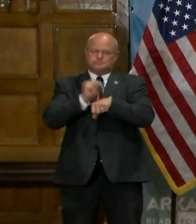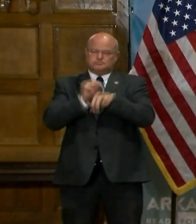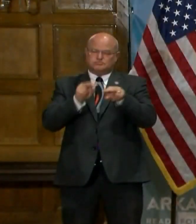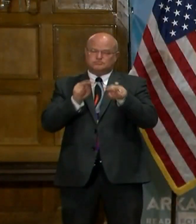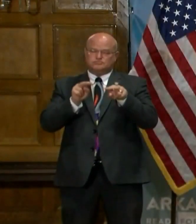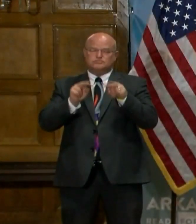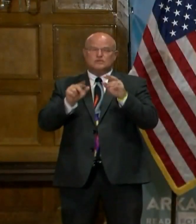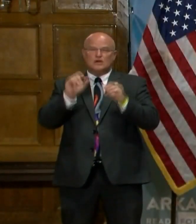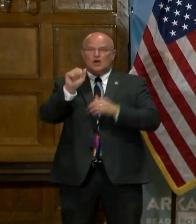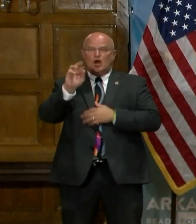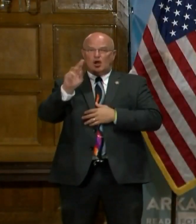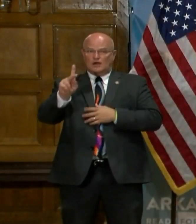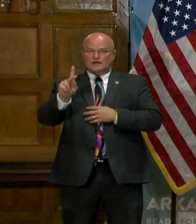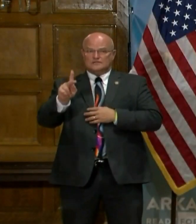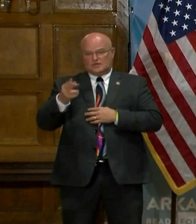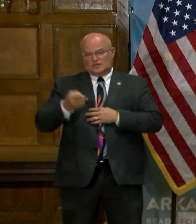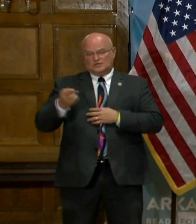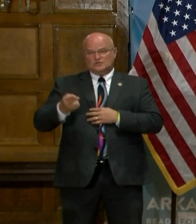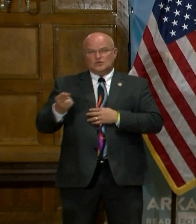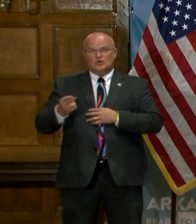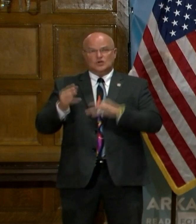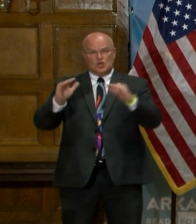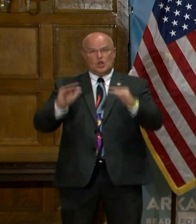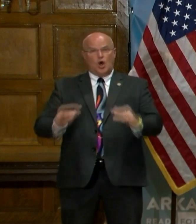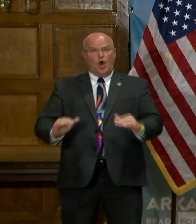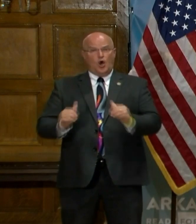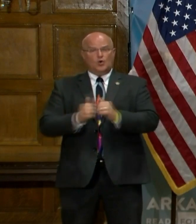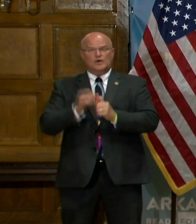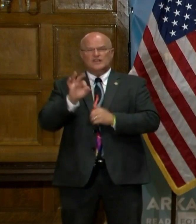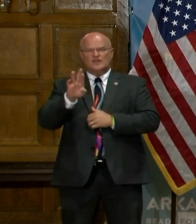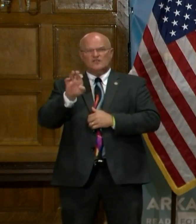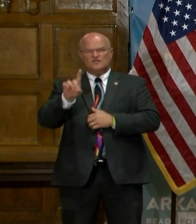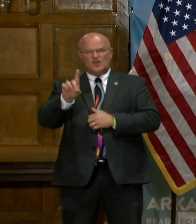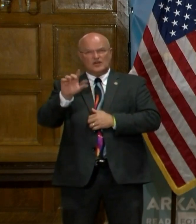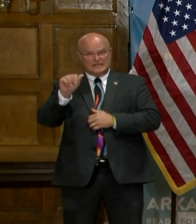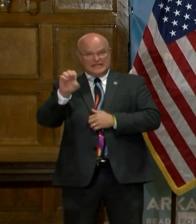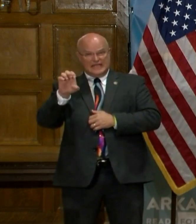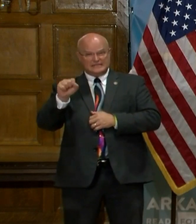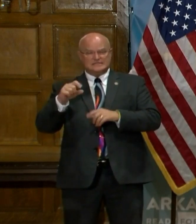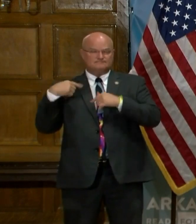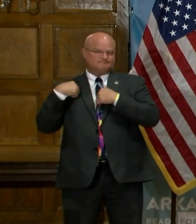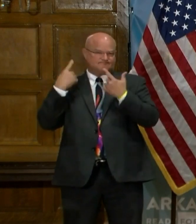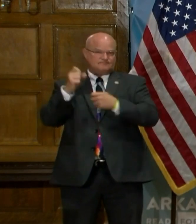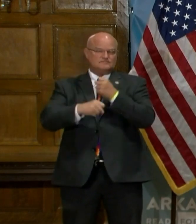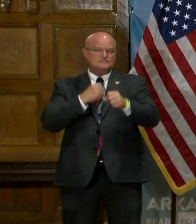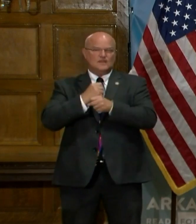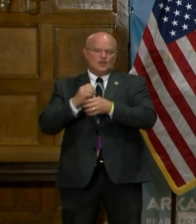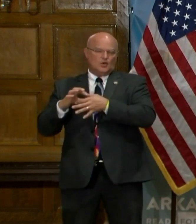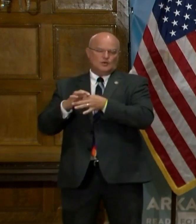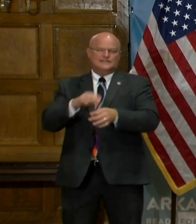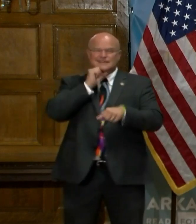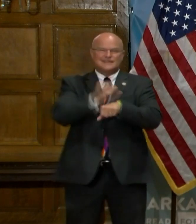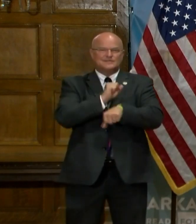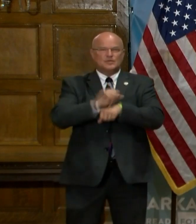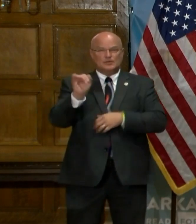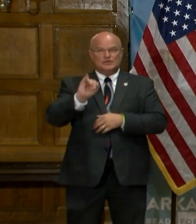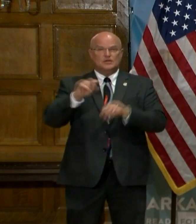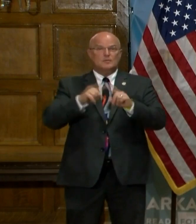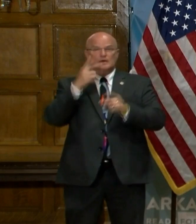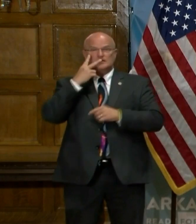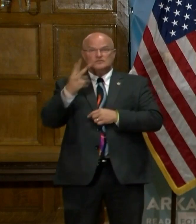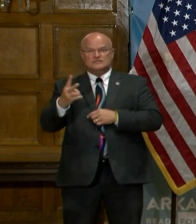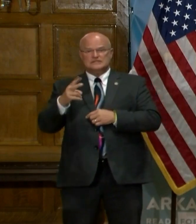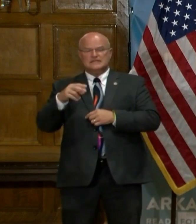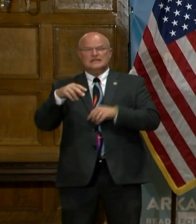Services. Arkansas has historically been very low in terms of our fraudulent cases over the years as it relates to unemployment insurance. But when you